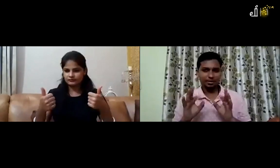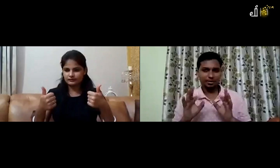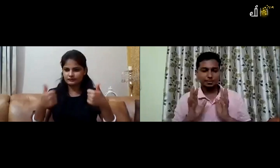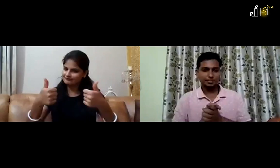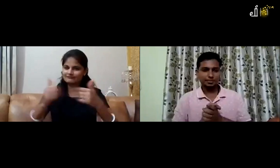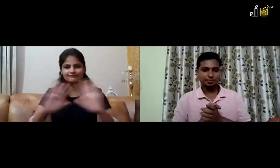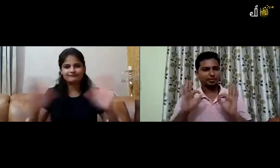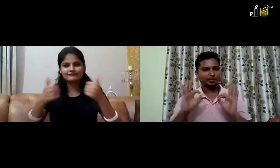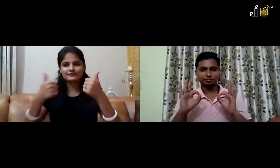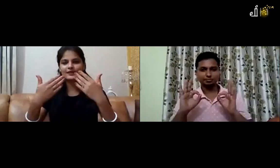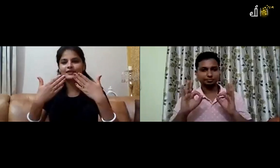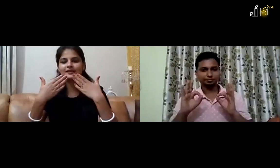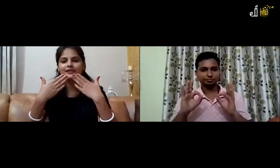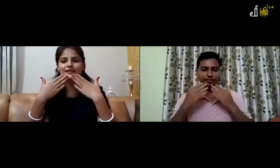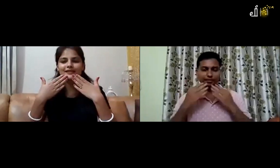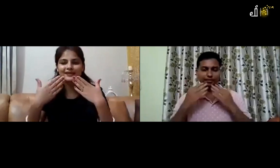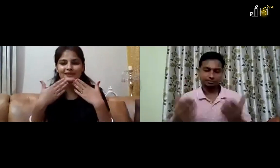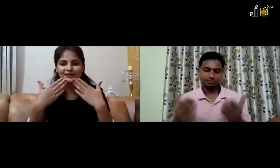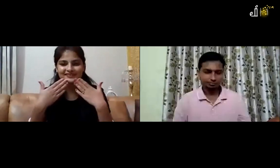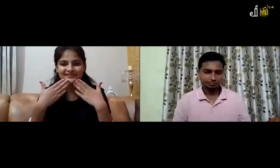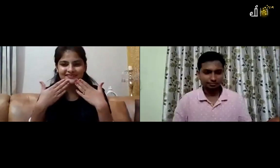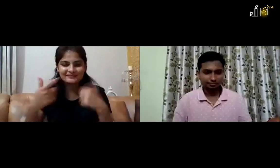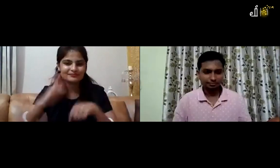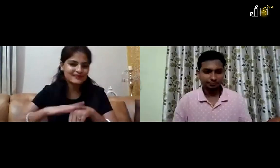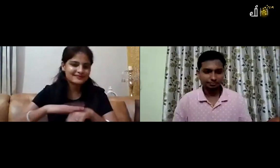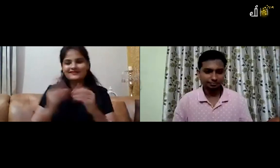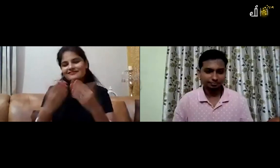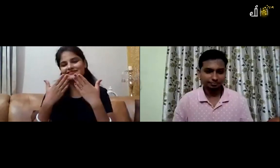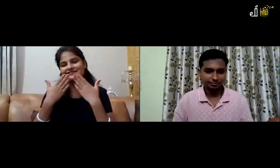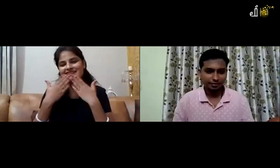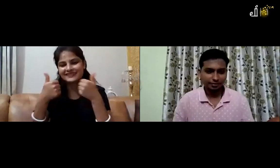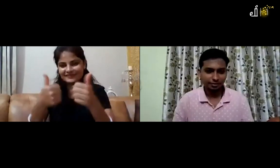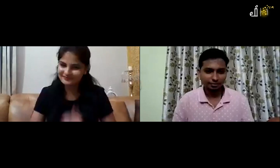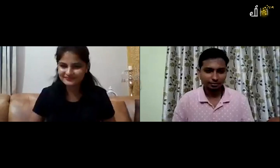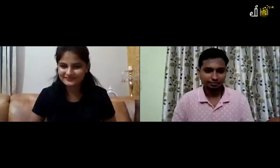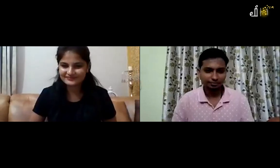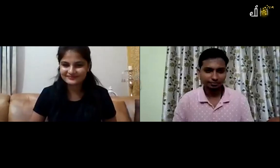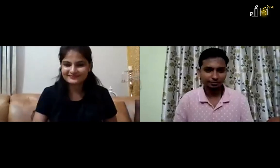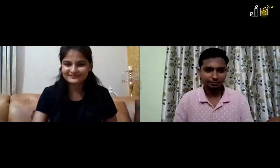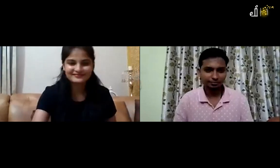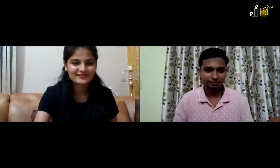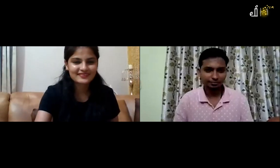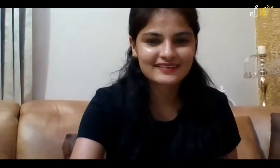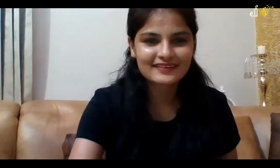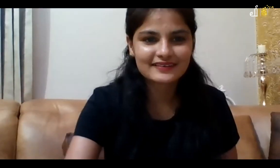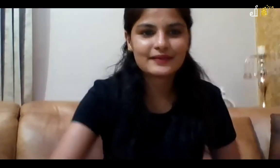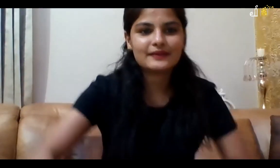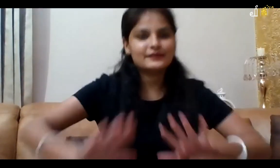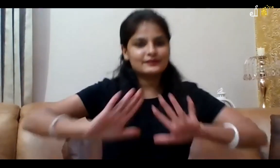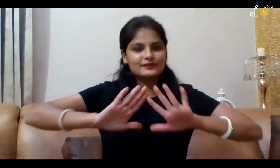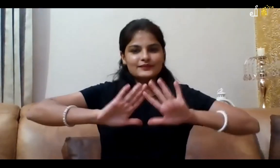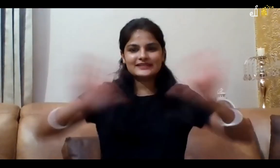No, that's okay. That's fine. That's completely fine. Thank you so much. Thank you so much for sharing your experience.